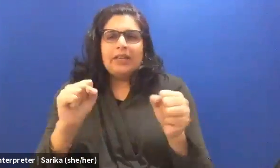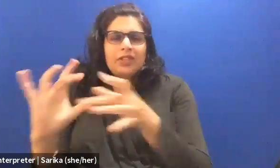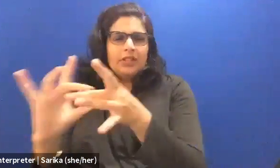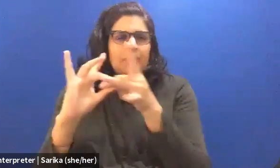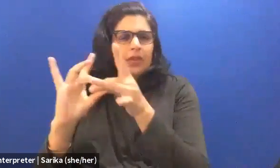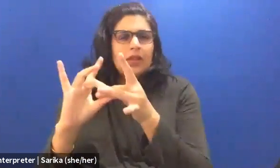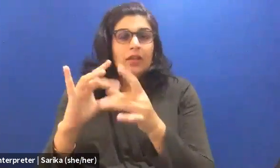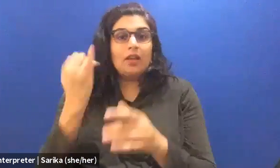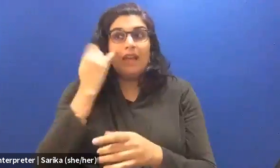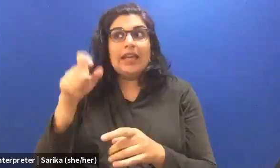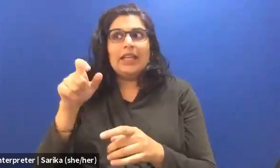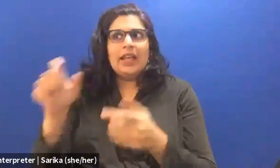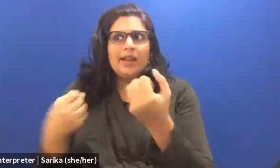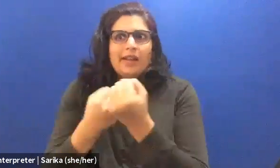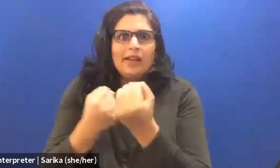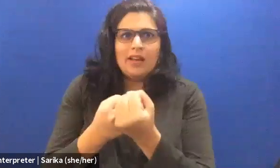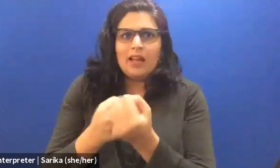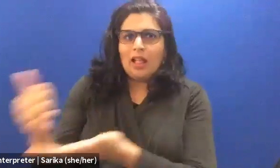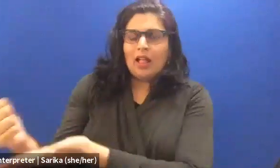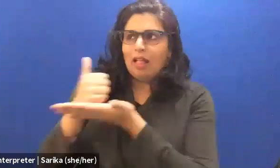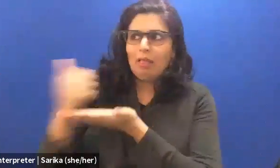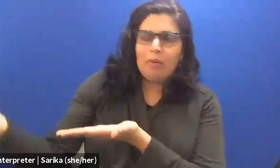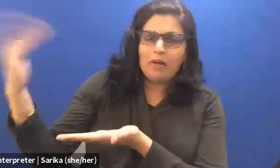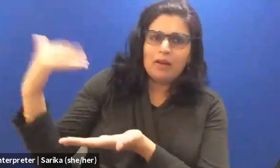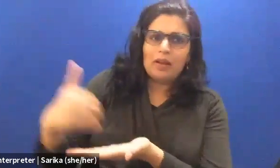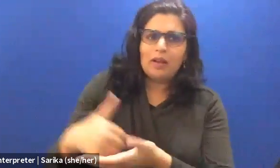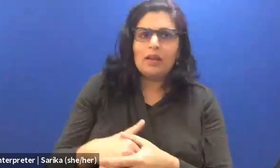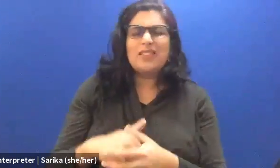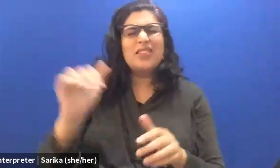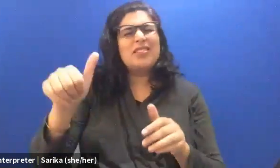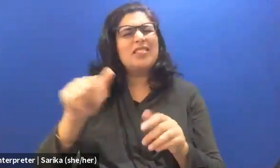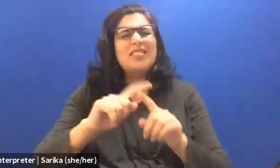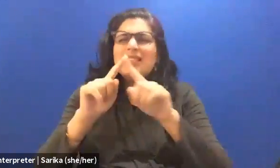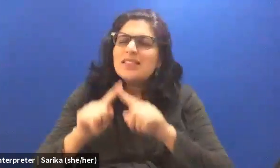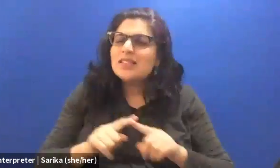need extra help. And so there's a lot of different ways